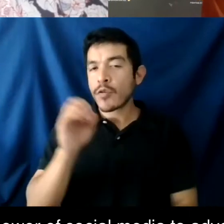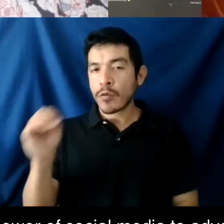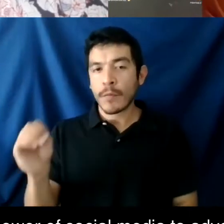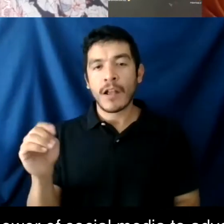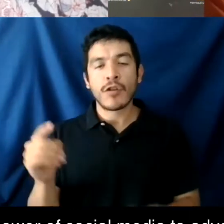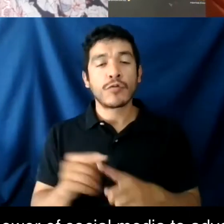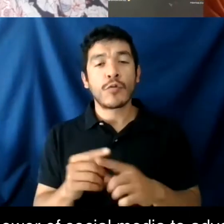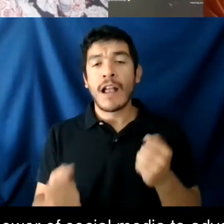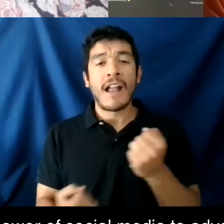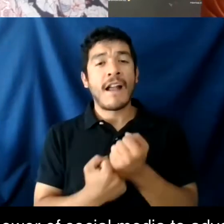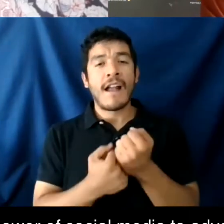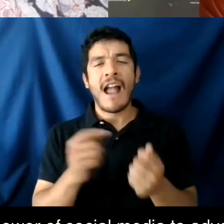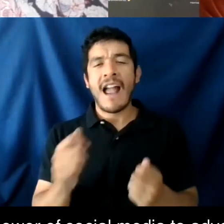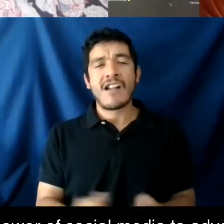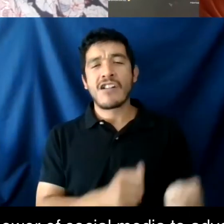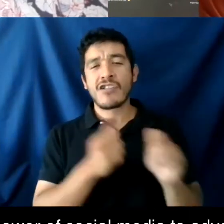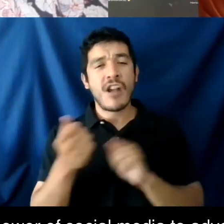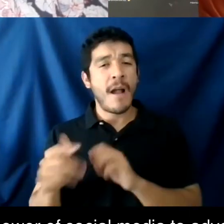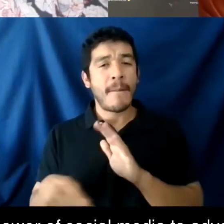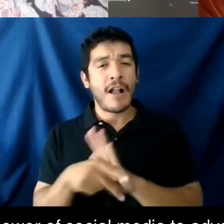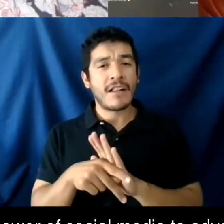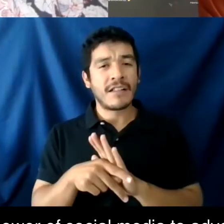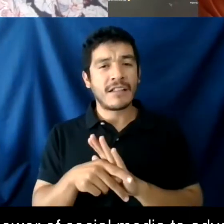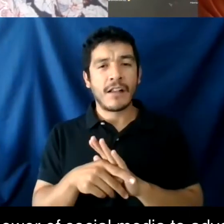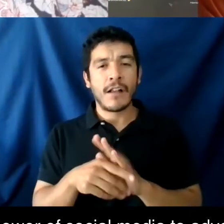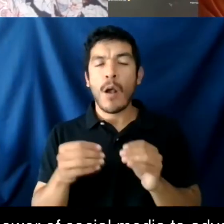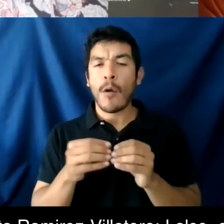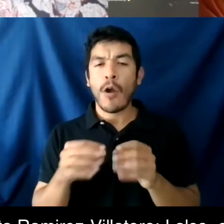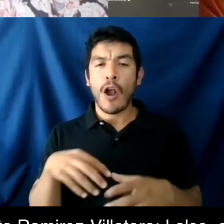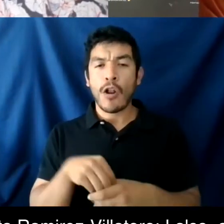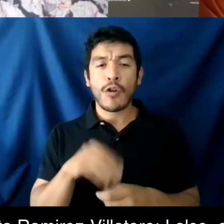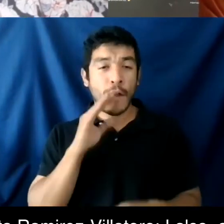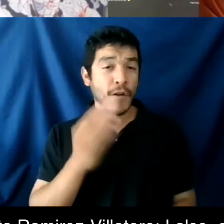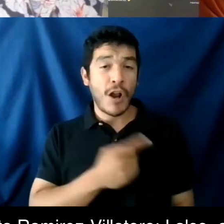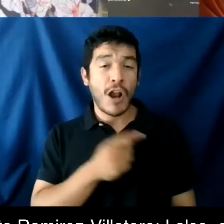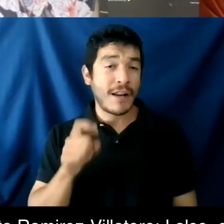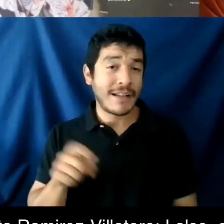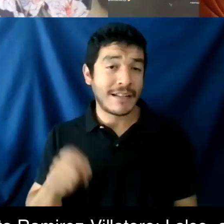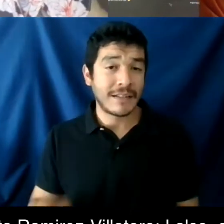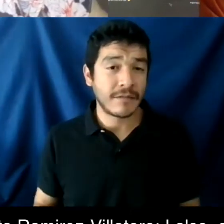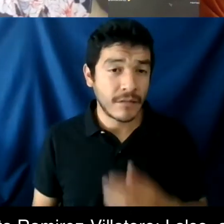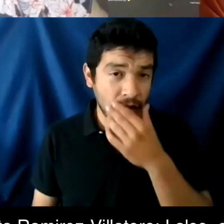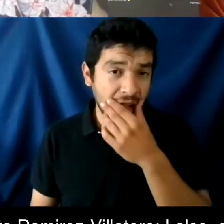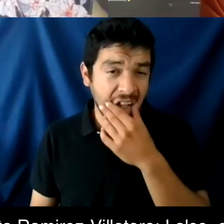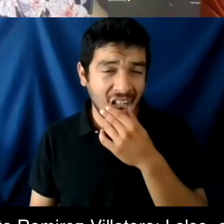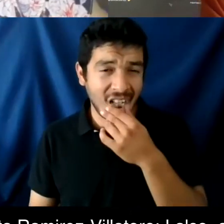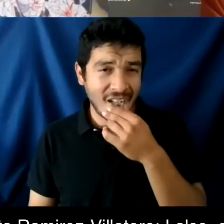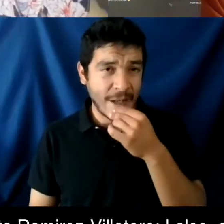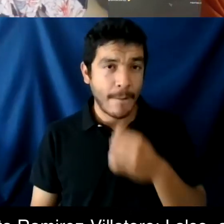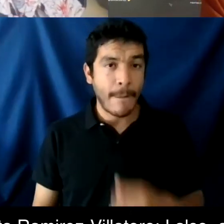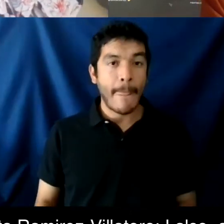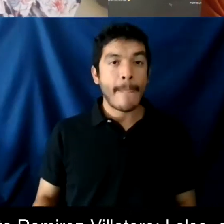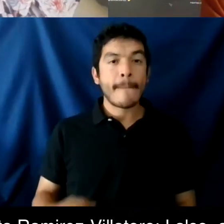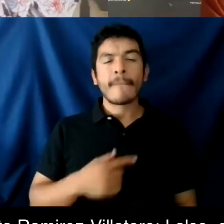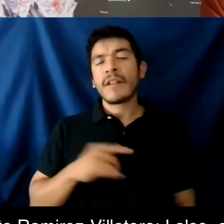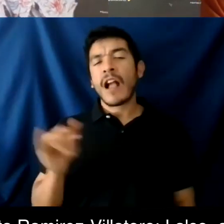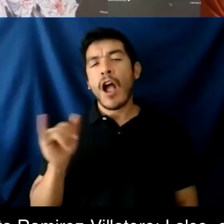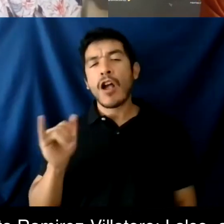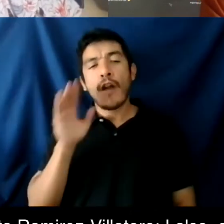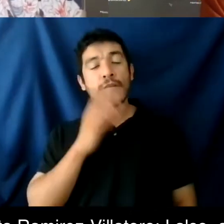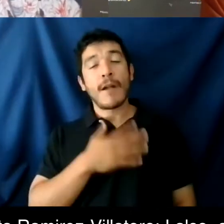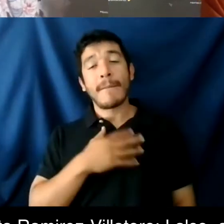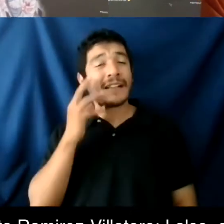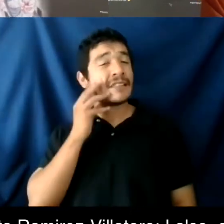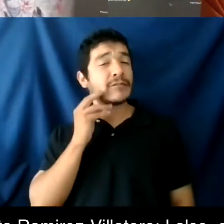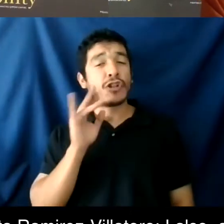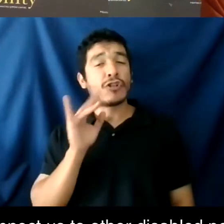to advocate and change policy to be more inclusive of our needs. I also, at least from my experience, I've